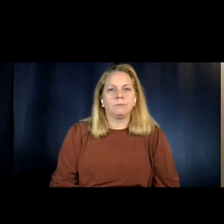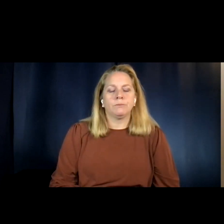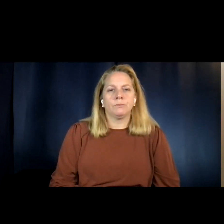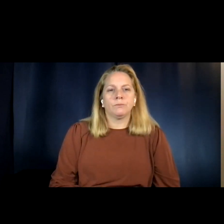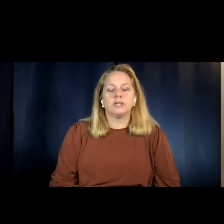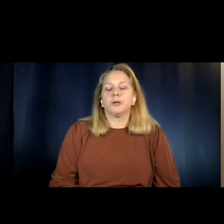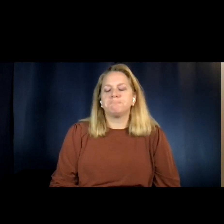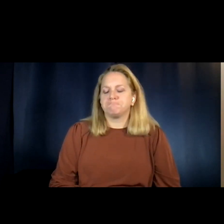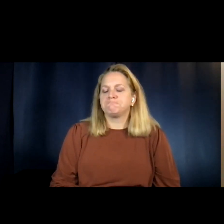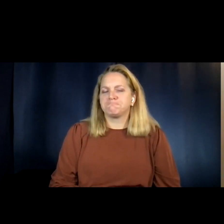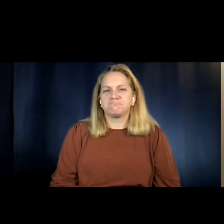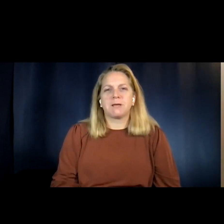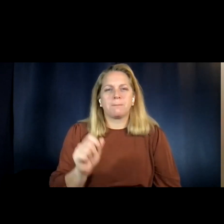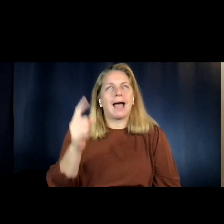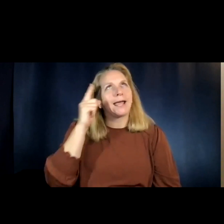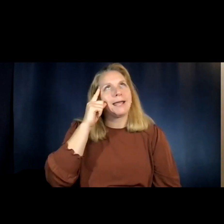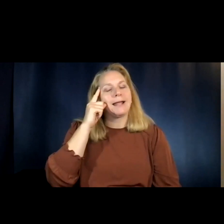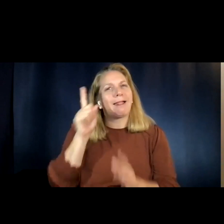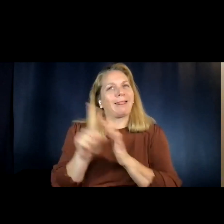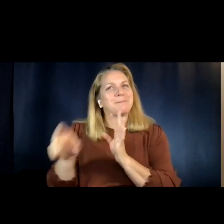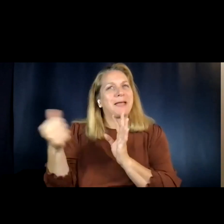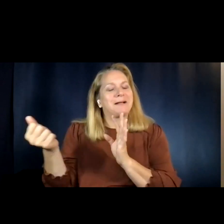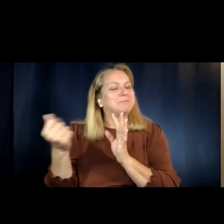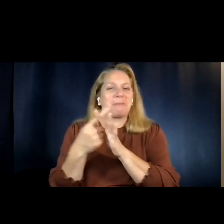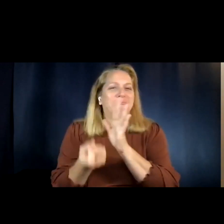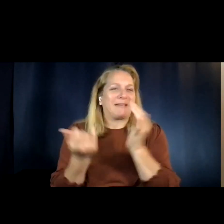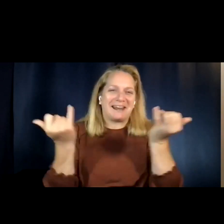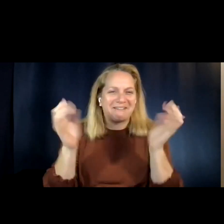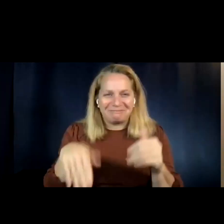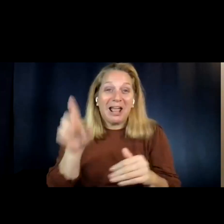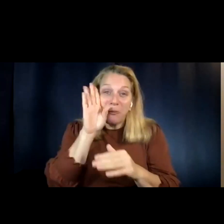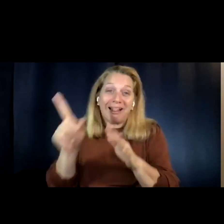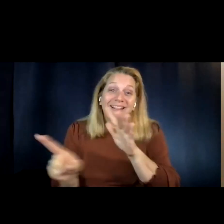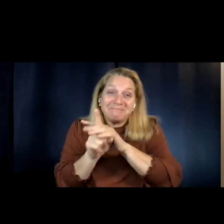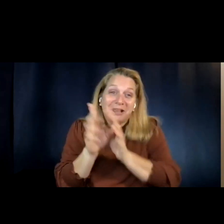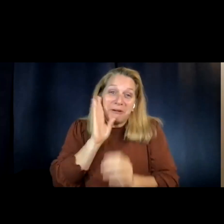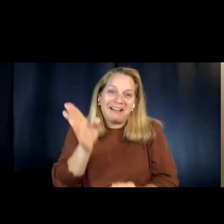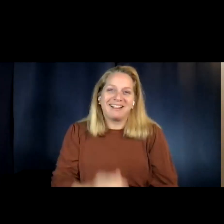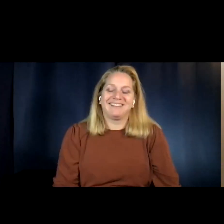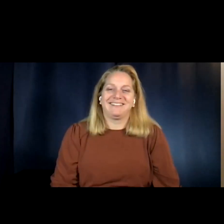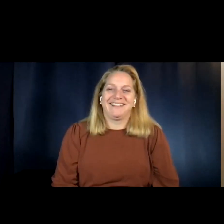Yeah, I think that I had another point, but I've lost it. It'll come back.